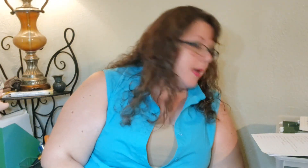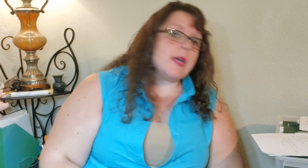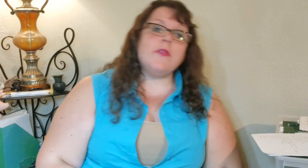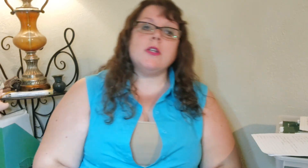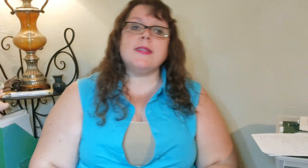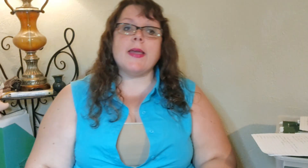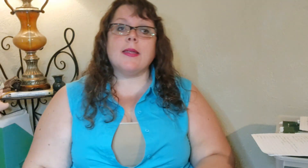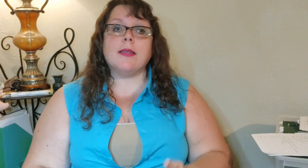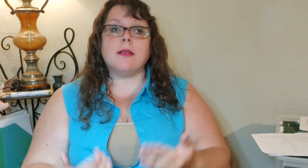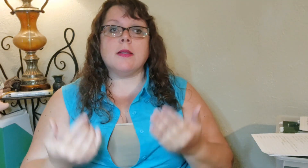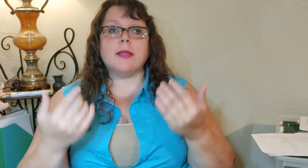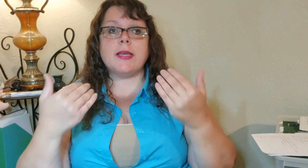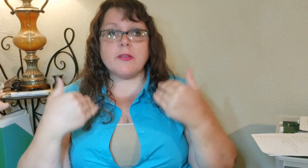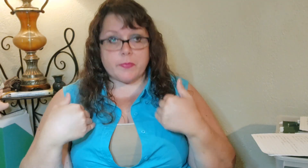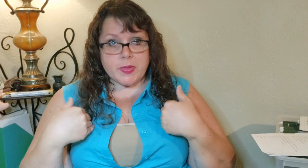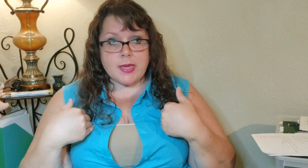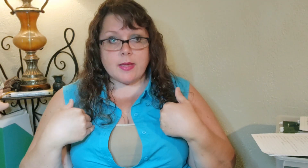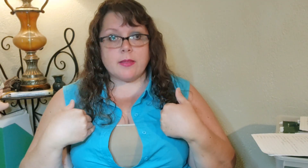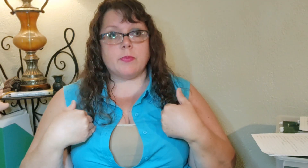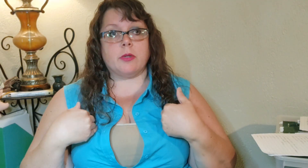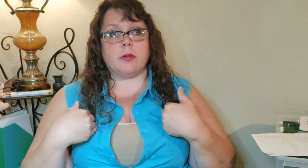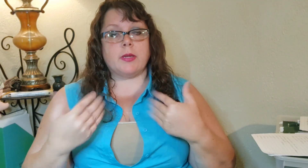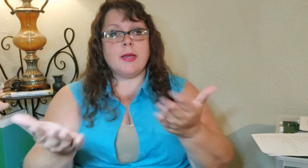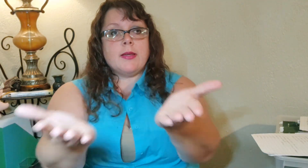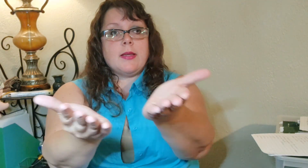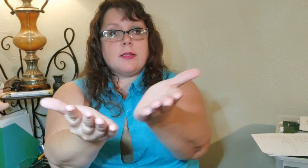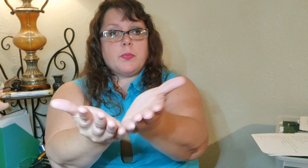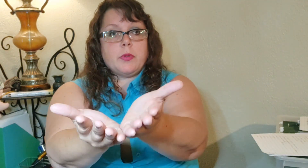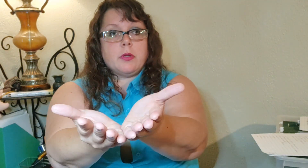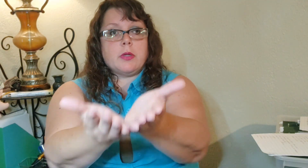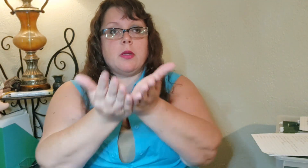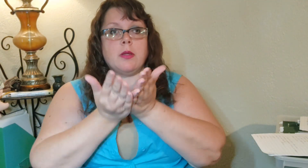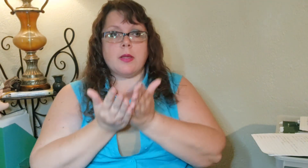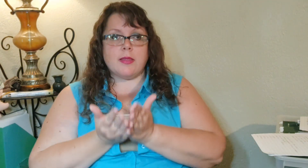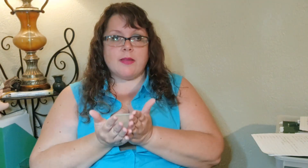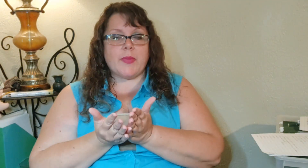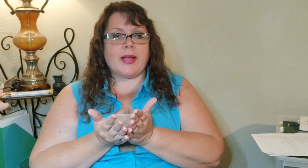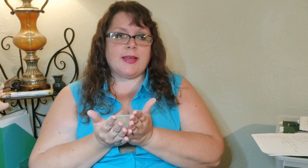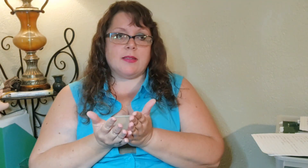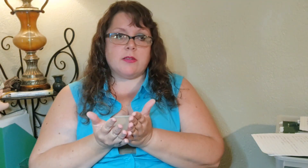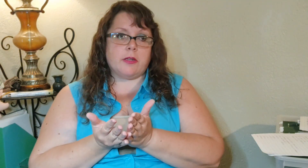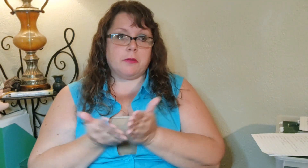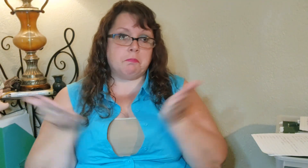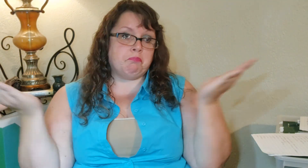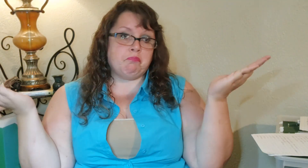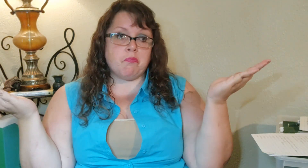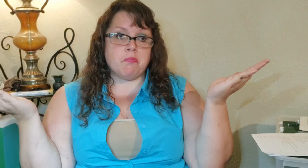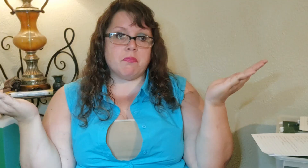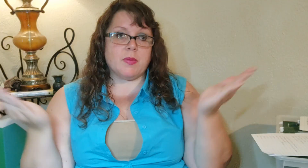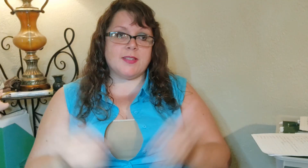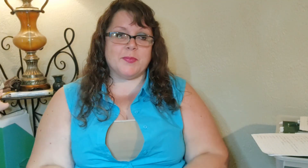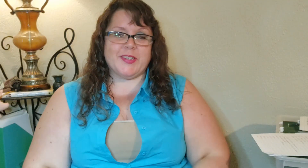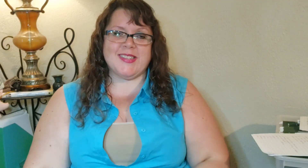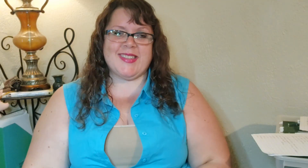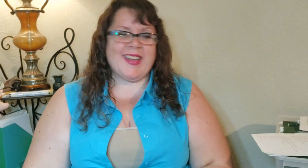If you're saying, give me the book, it's book, and then back into you. It's simple as that.